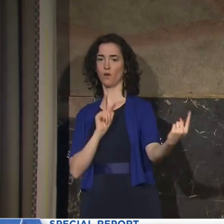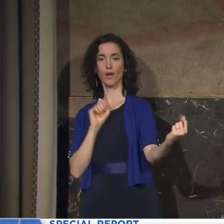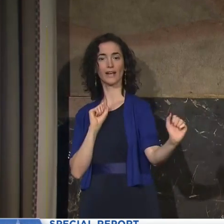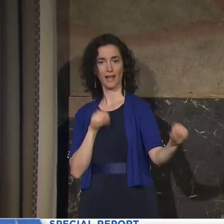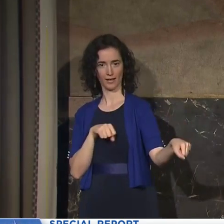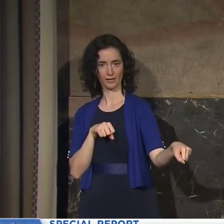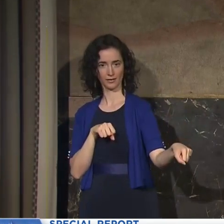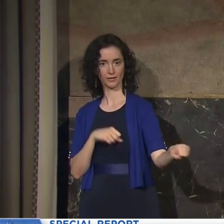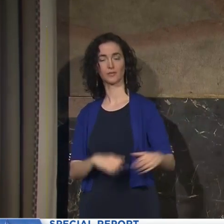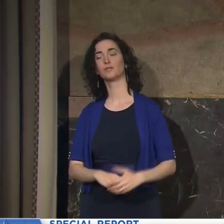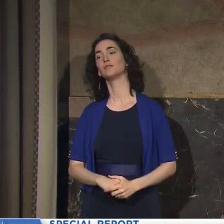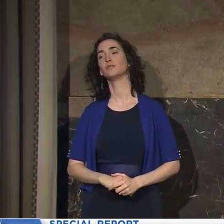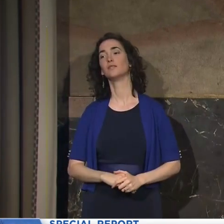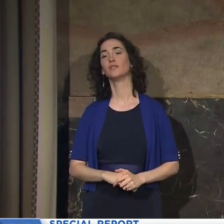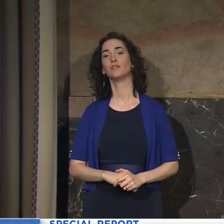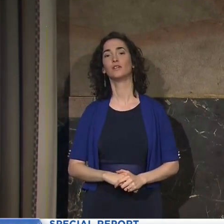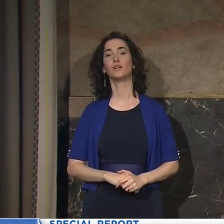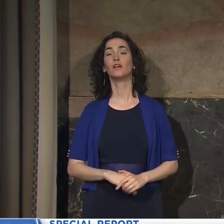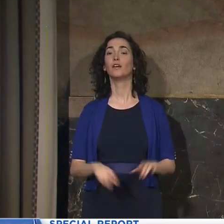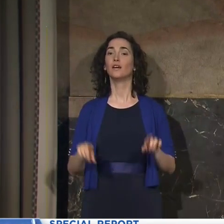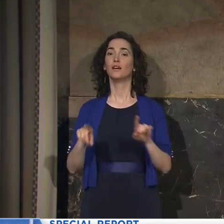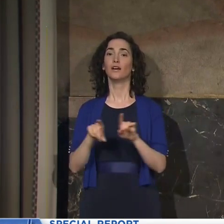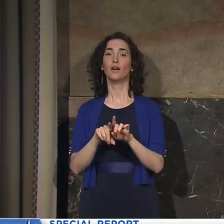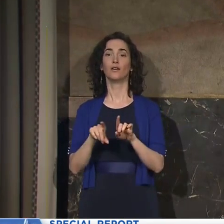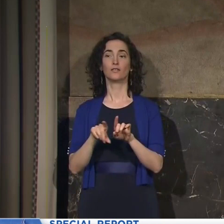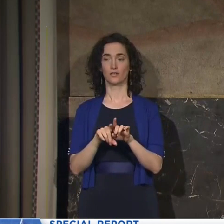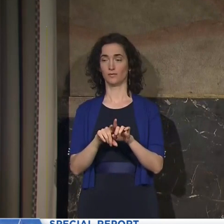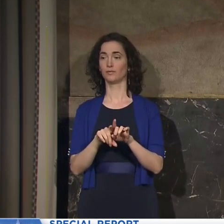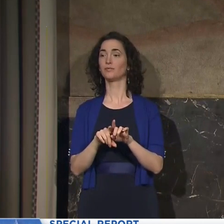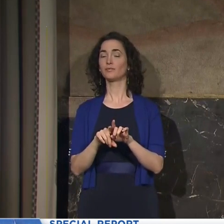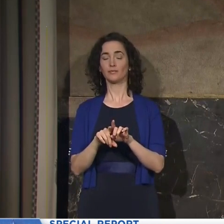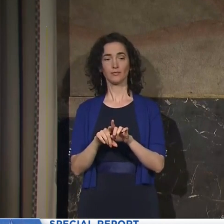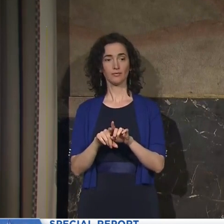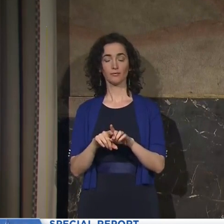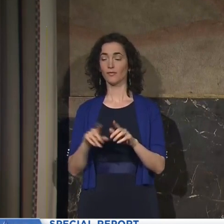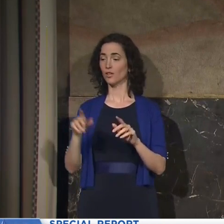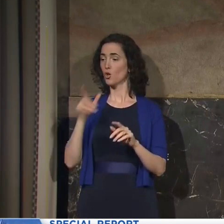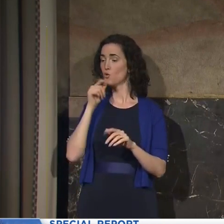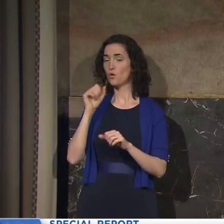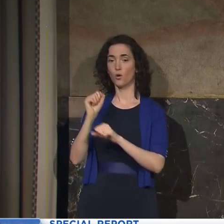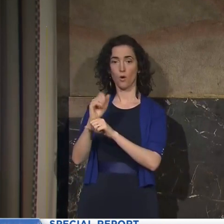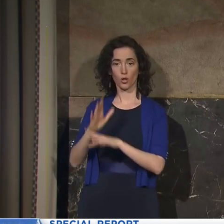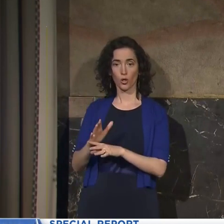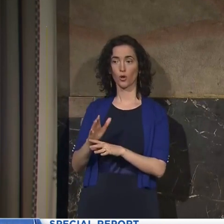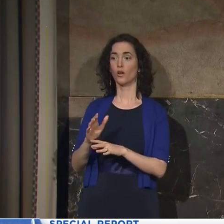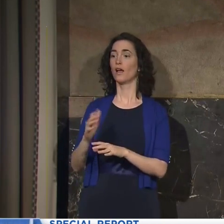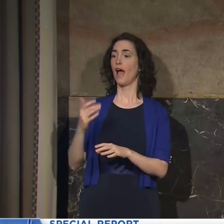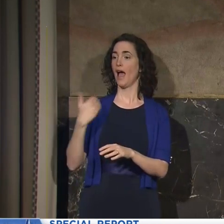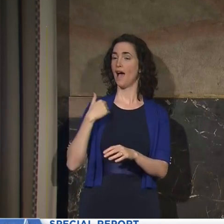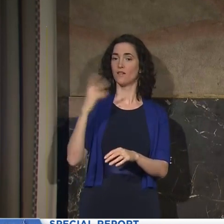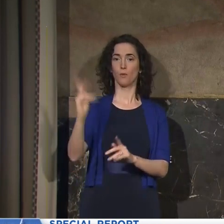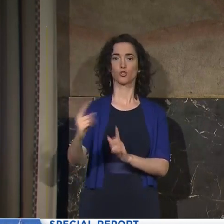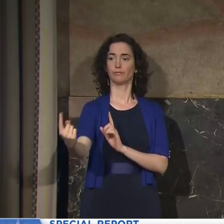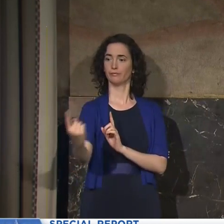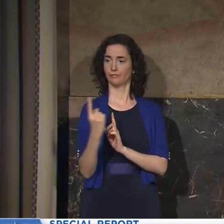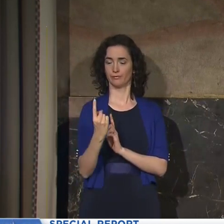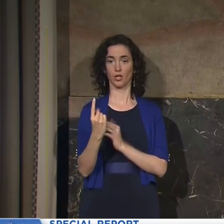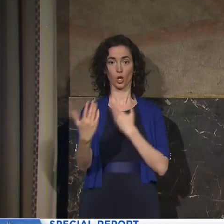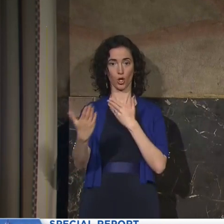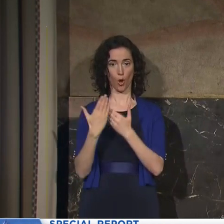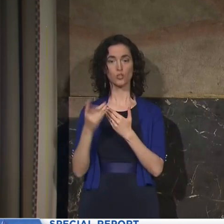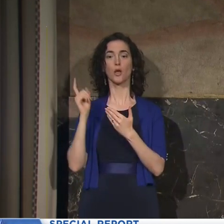another. Further, employees interacting with or in close proximity to customers will have to wear a face mask or a face